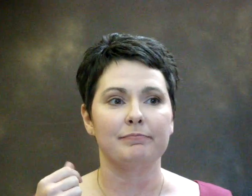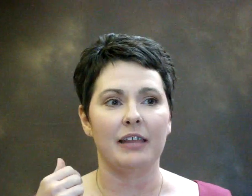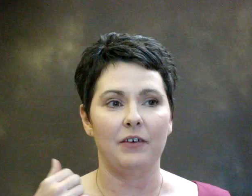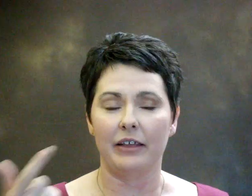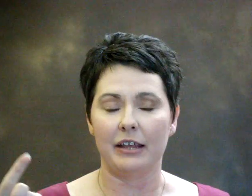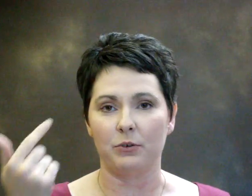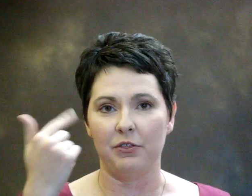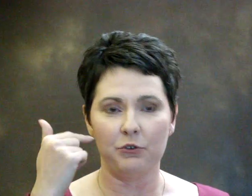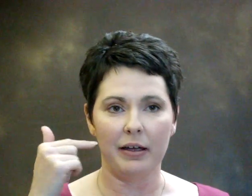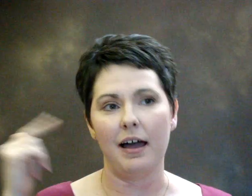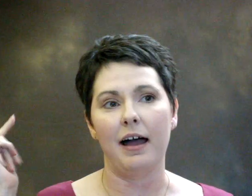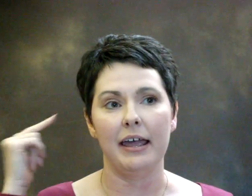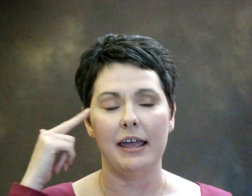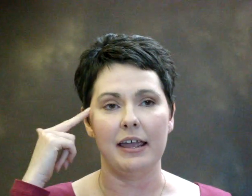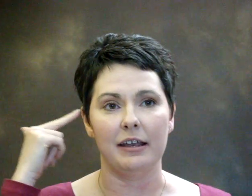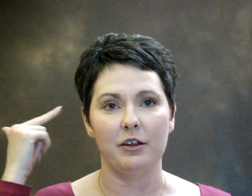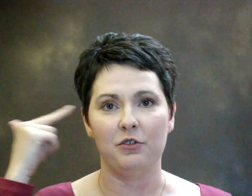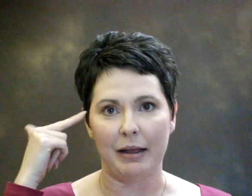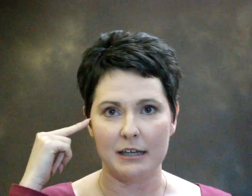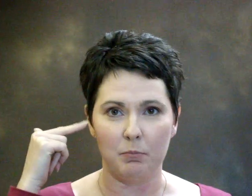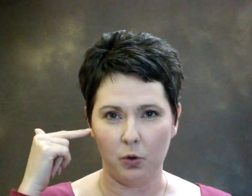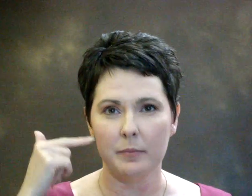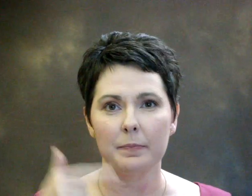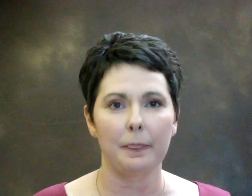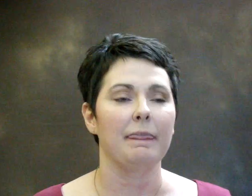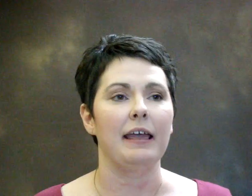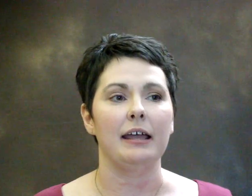It felt like it was going through my eye and through my temple, and